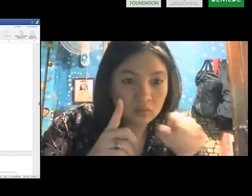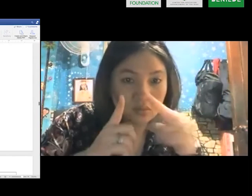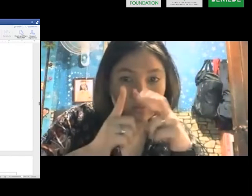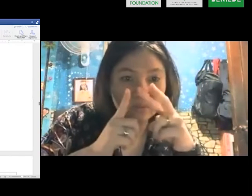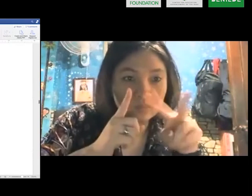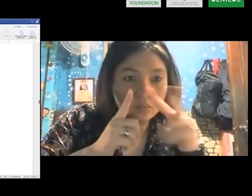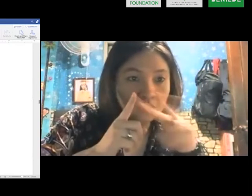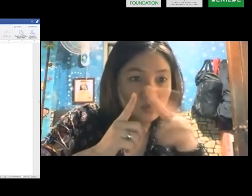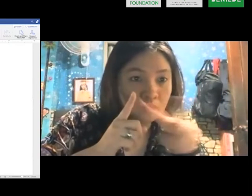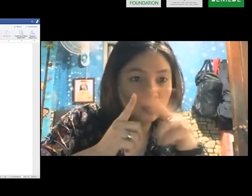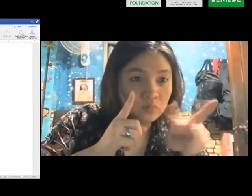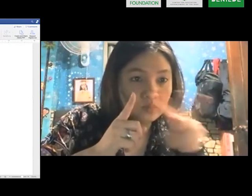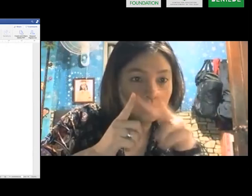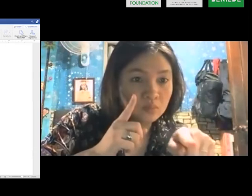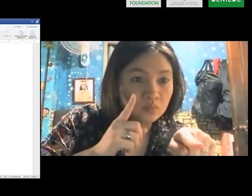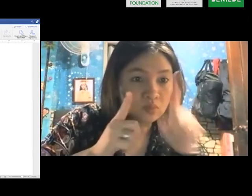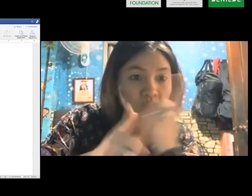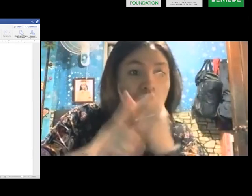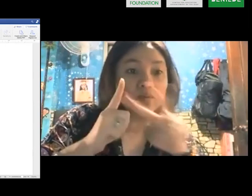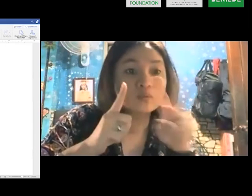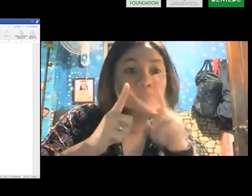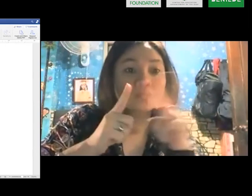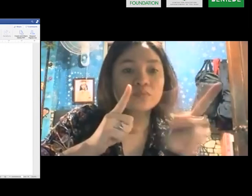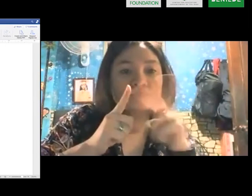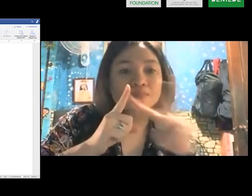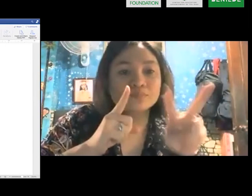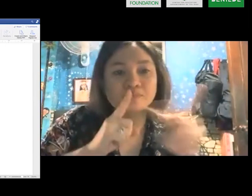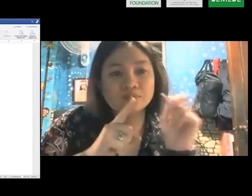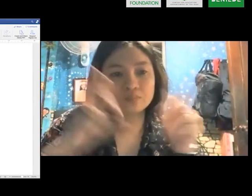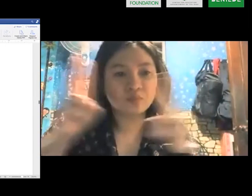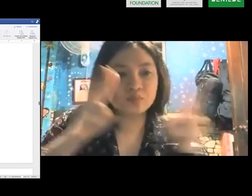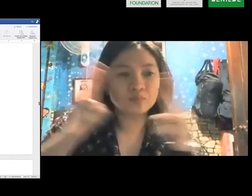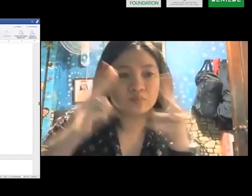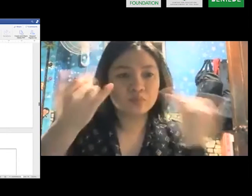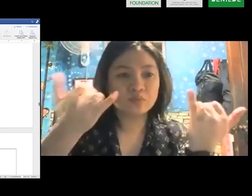So is there a vocab part 2? Yes. Yeah. All right.